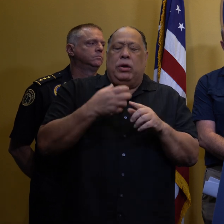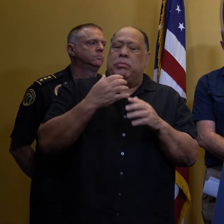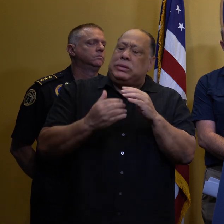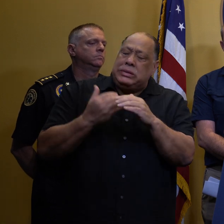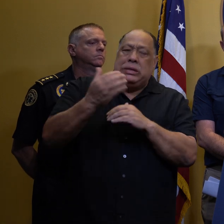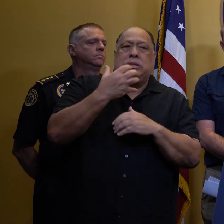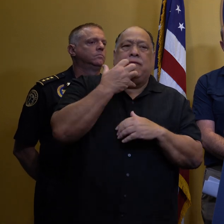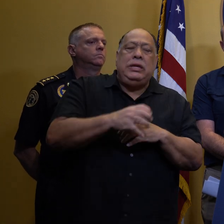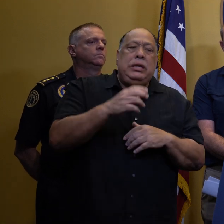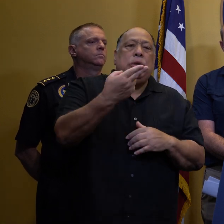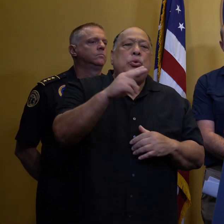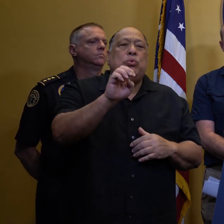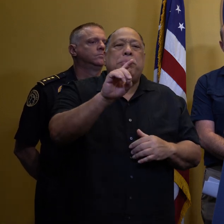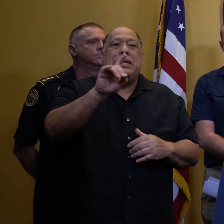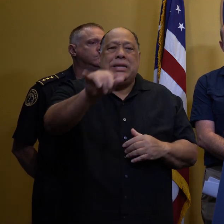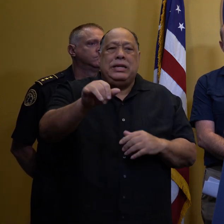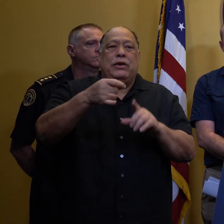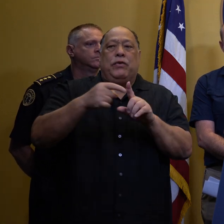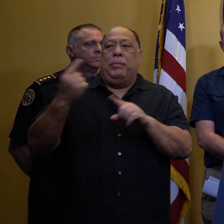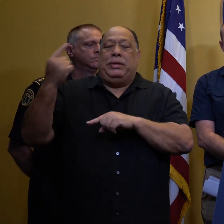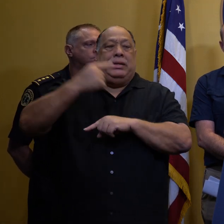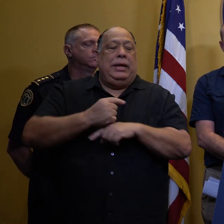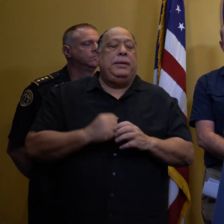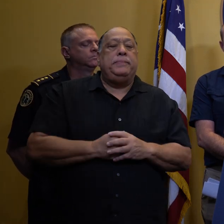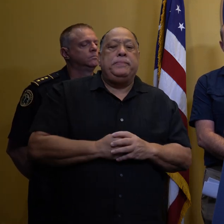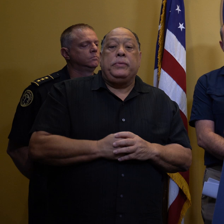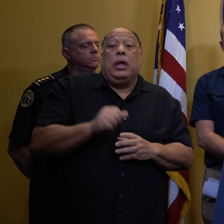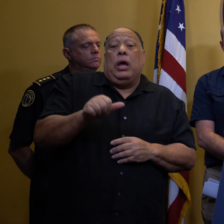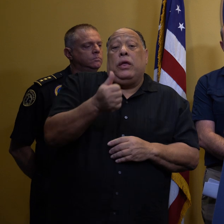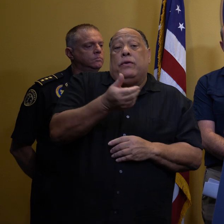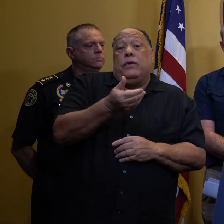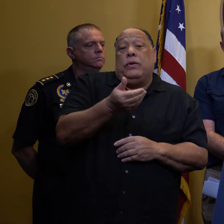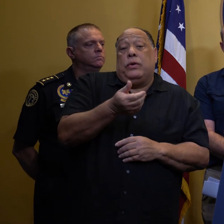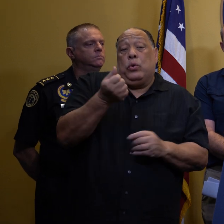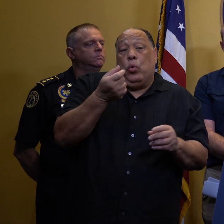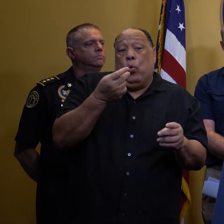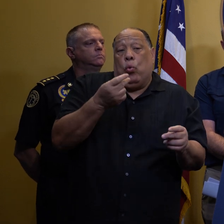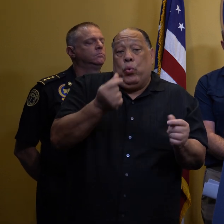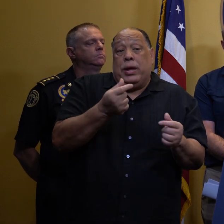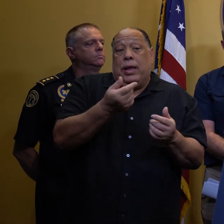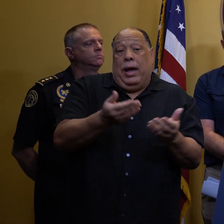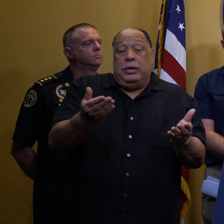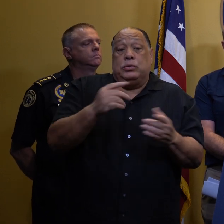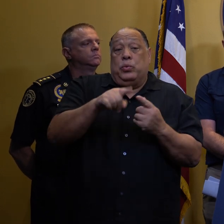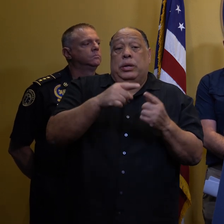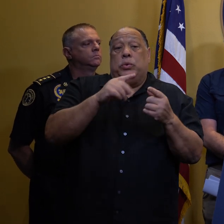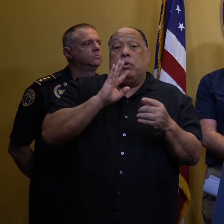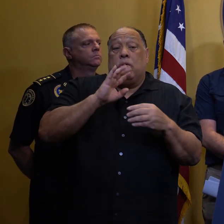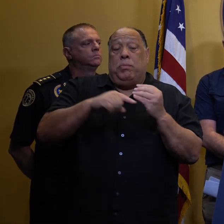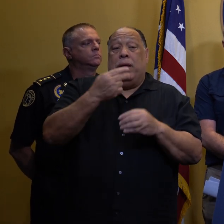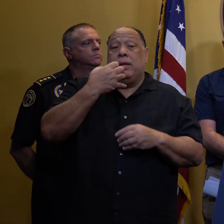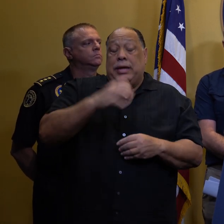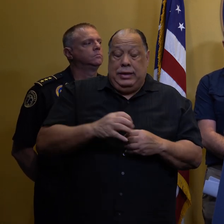and humidity from the day. A couple other quick items when it comes to the heat here is